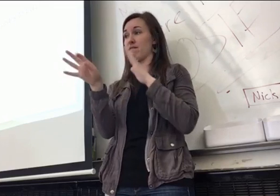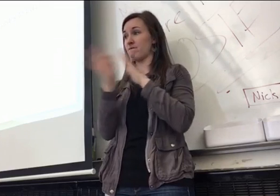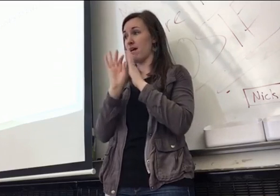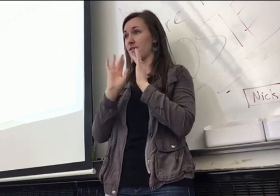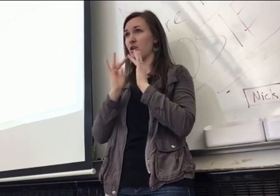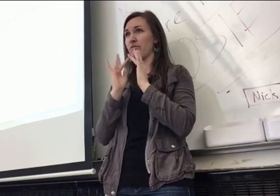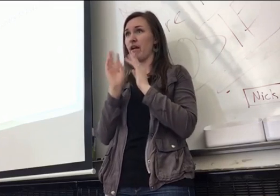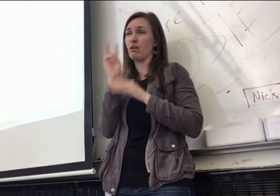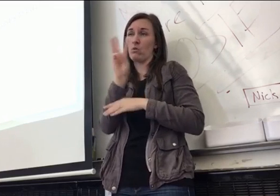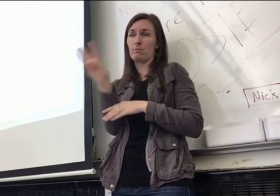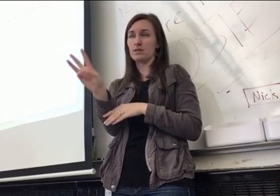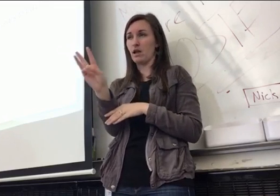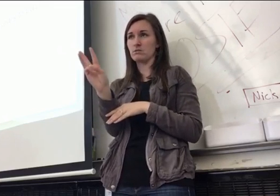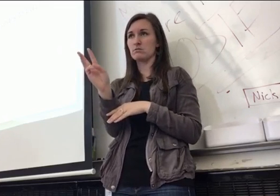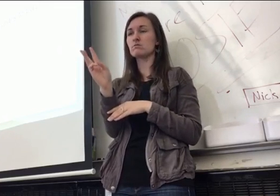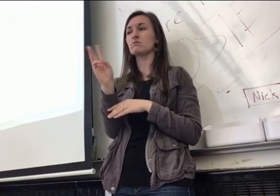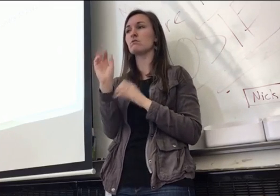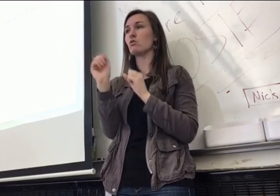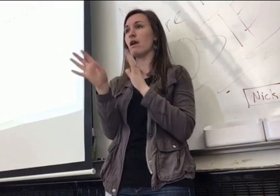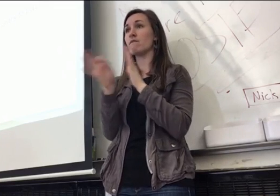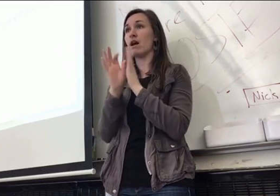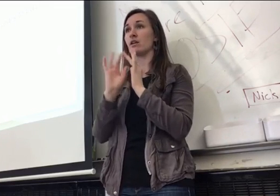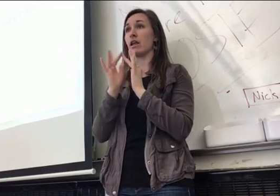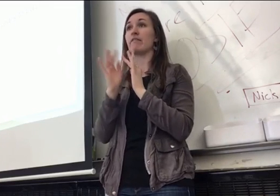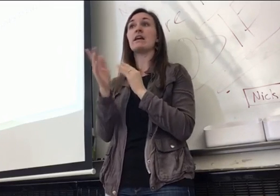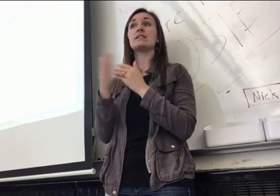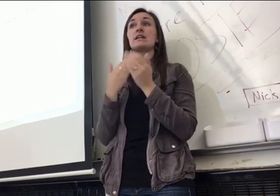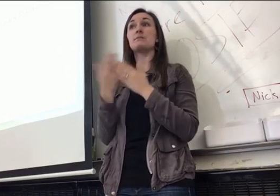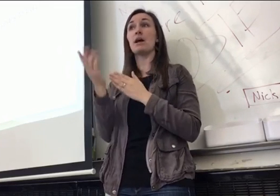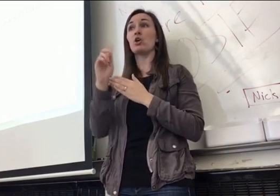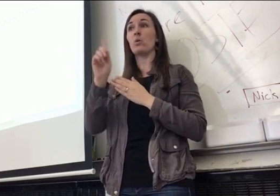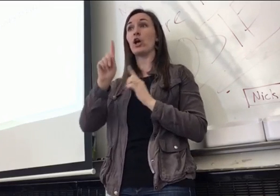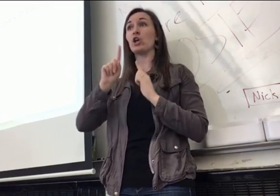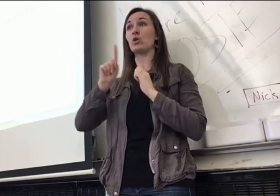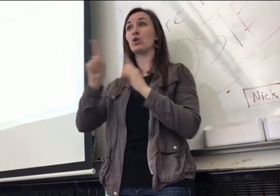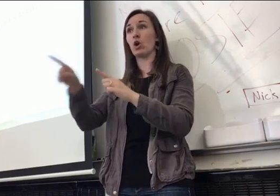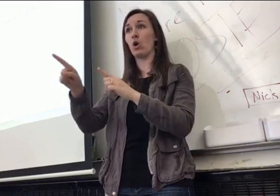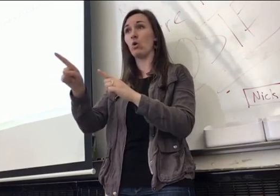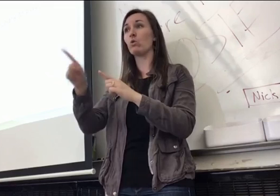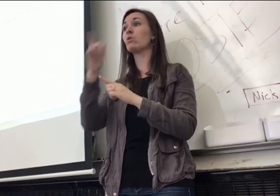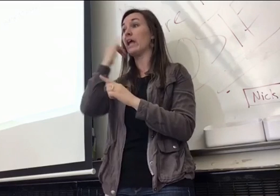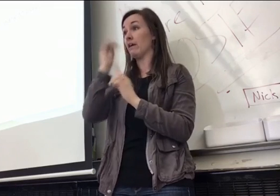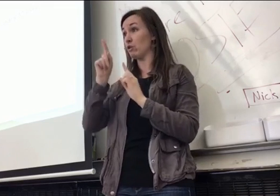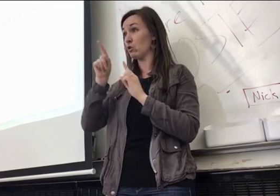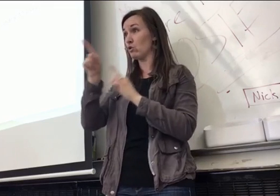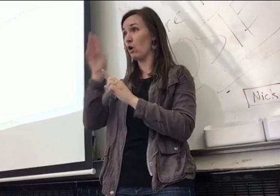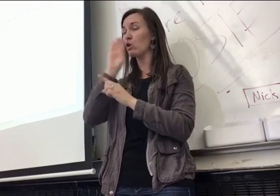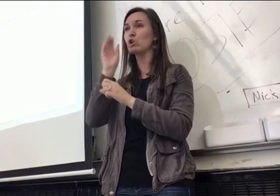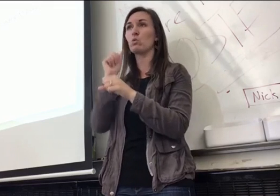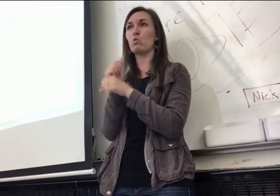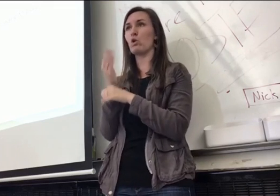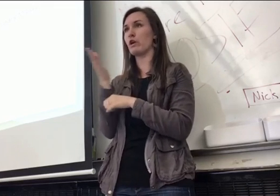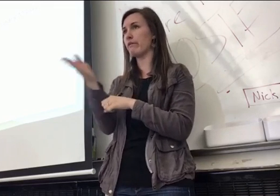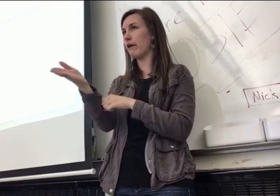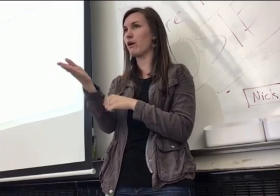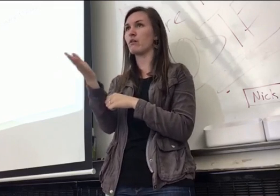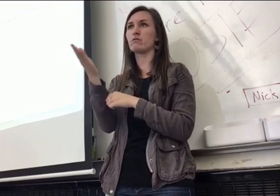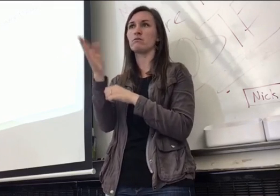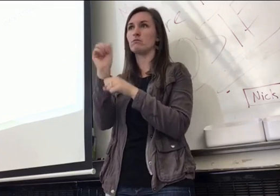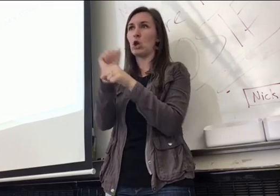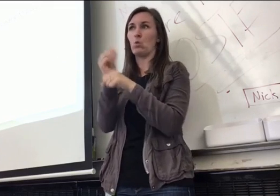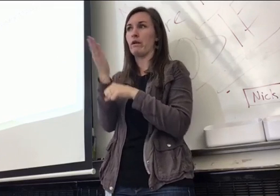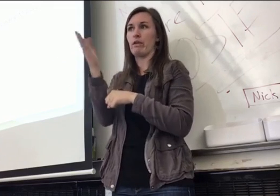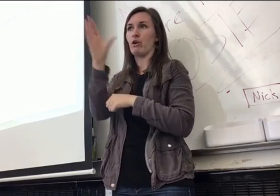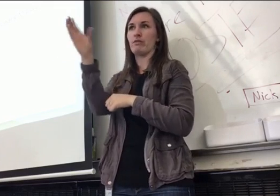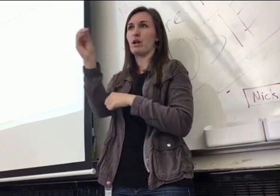these websites, where wherever you go, they will have you work for them for maybe 4 or 5 hours, and they will